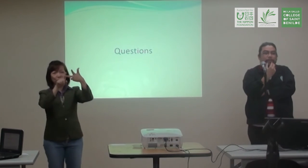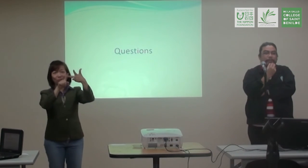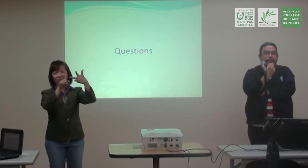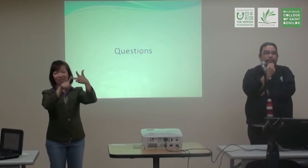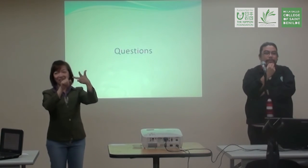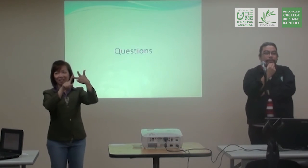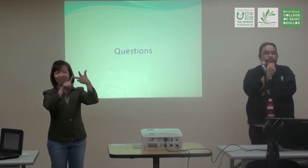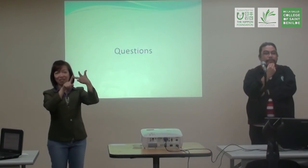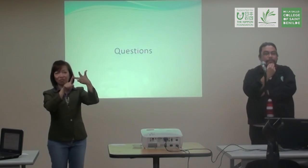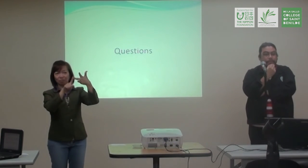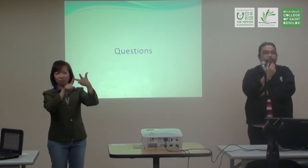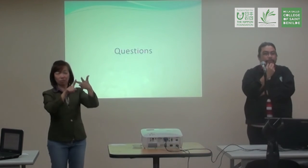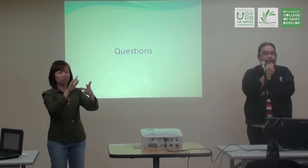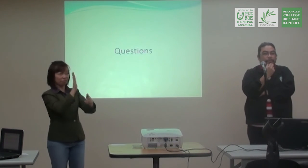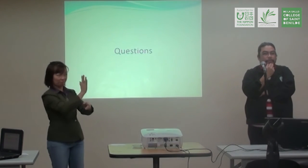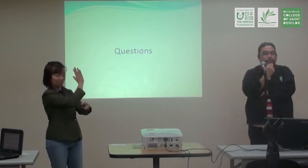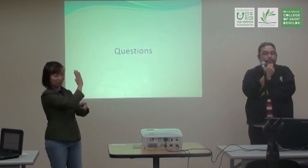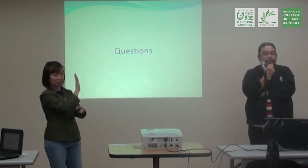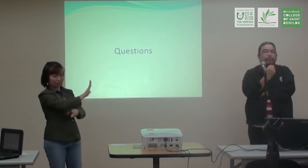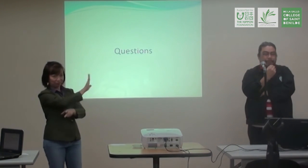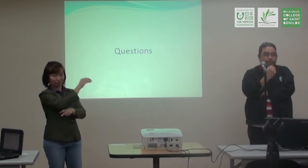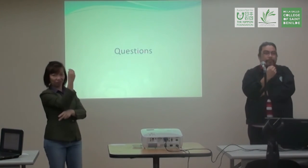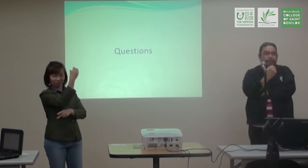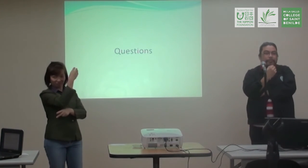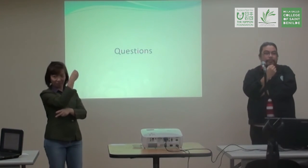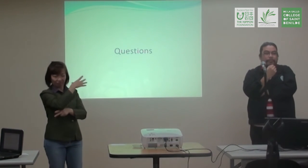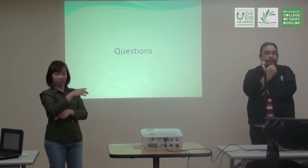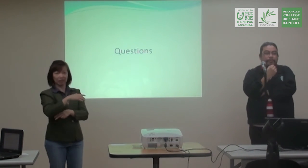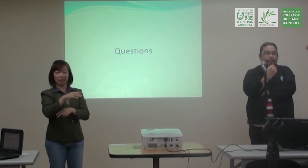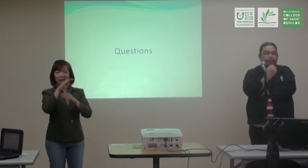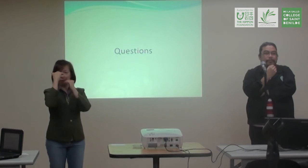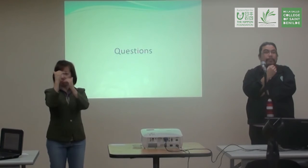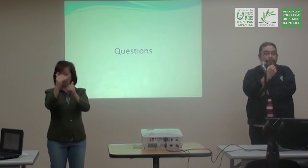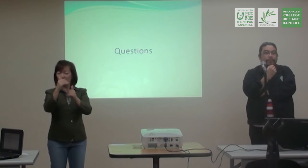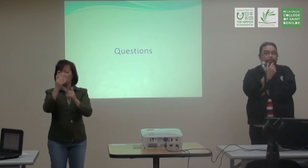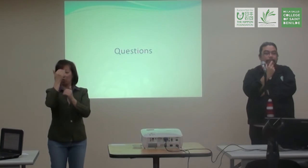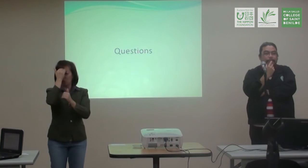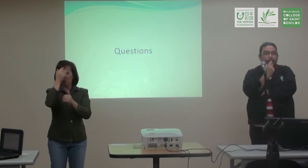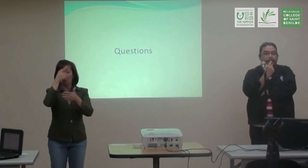is, given this and the limitation of knowing what is